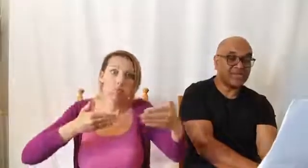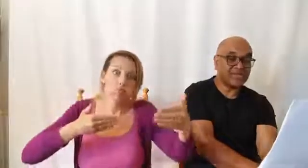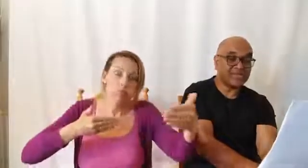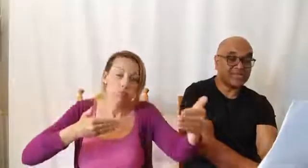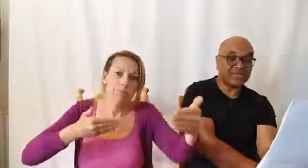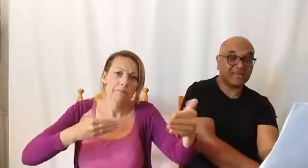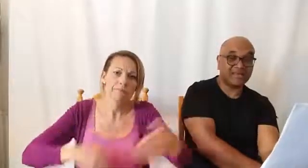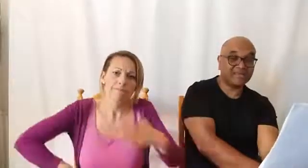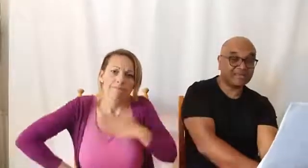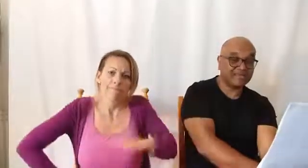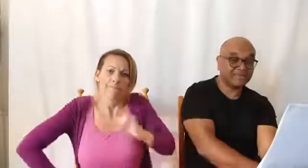say the least.